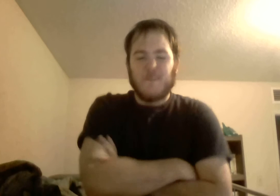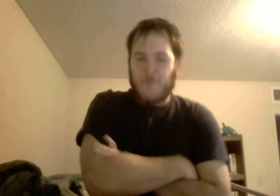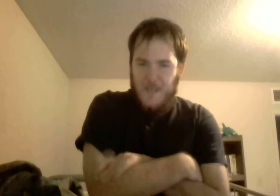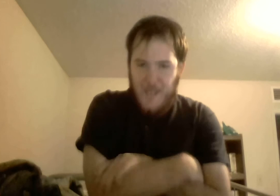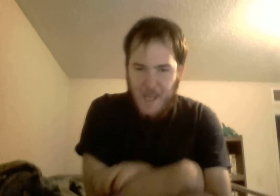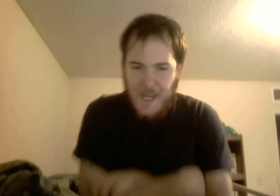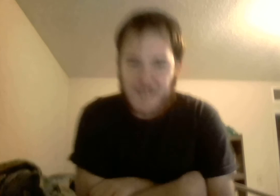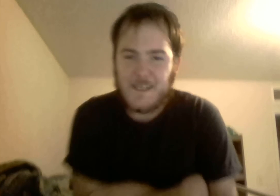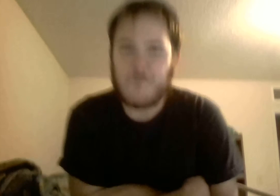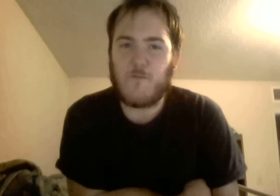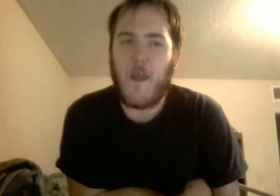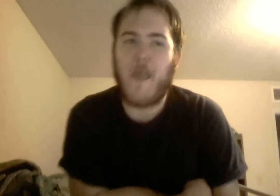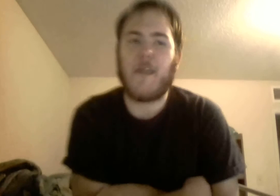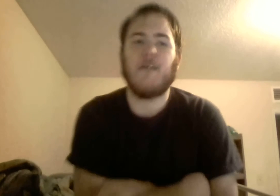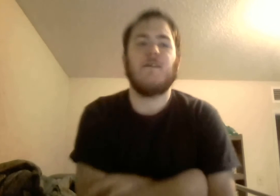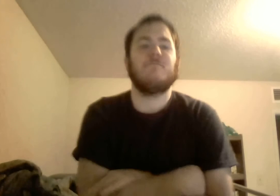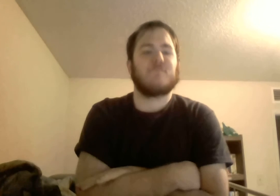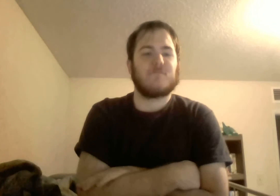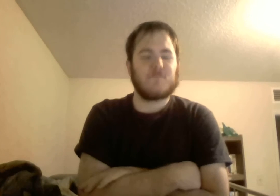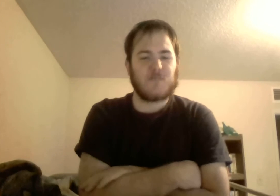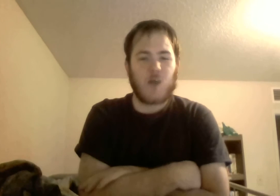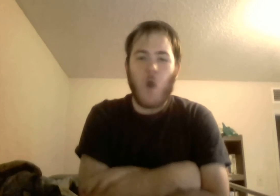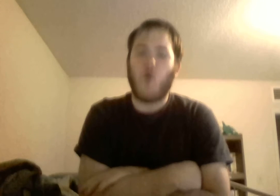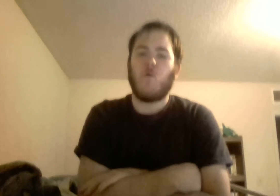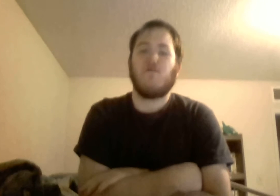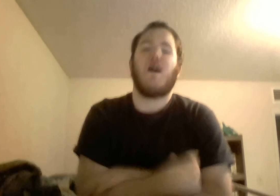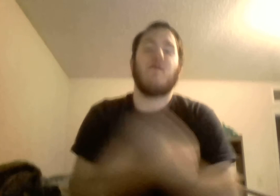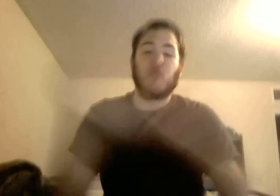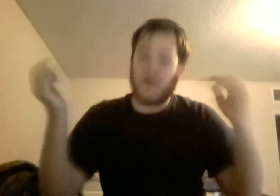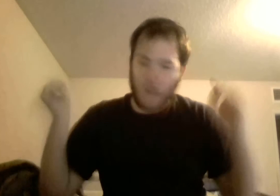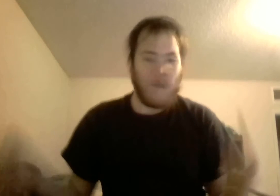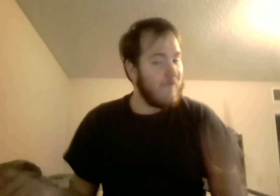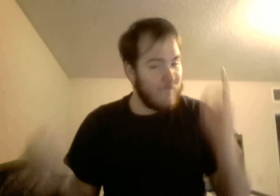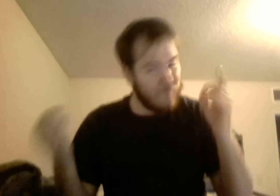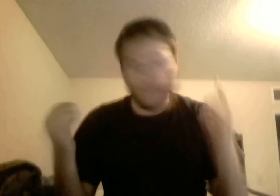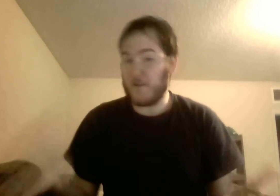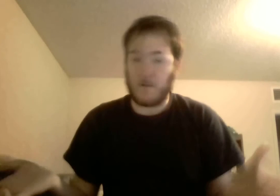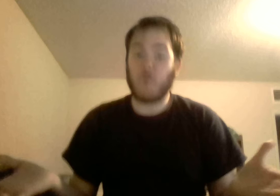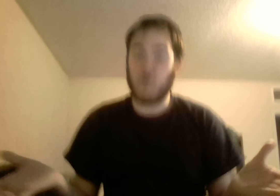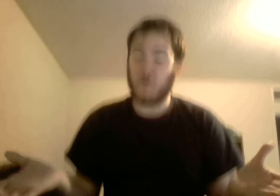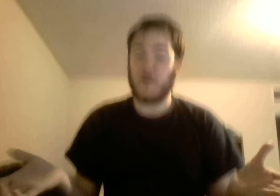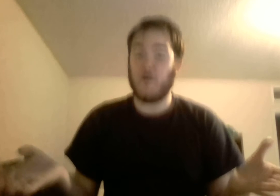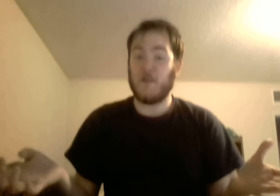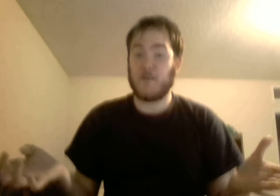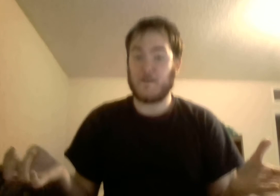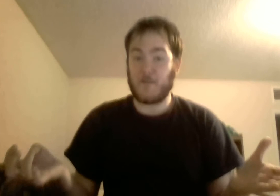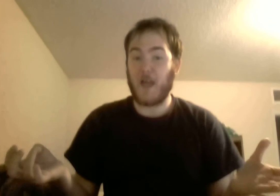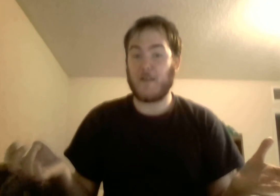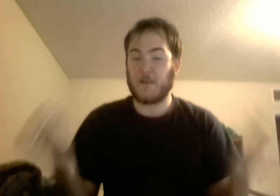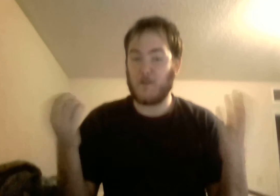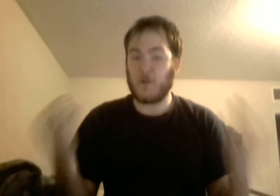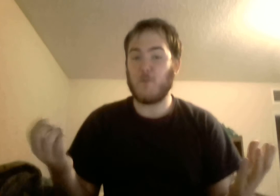But anyway, I won't say right that. This is a really good finale. It's not a good